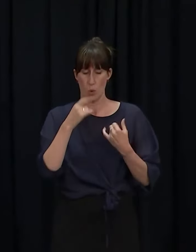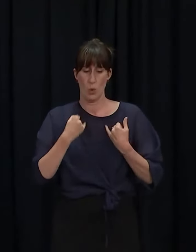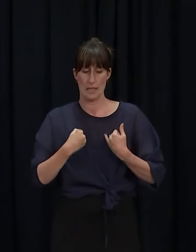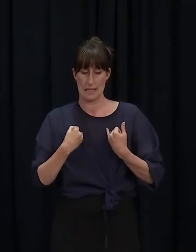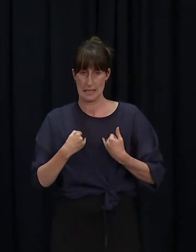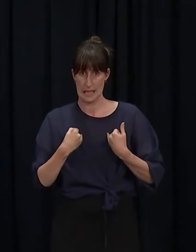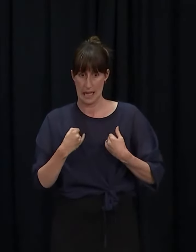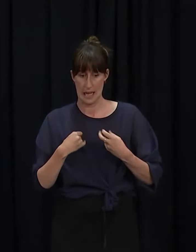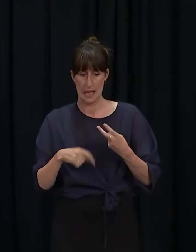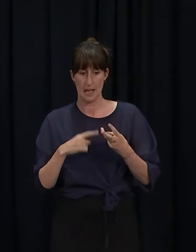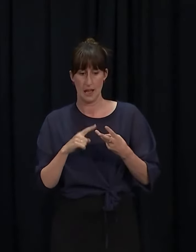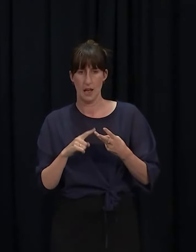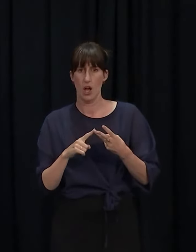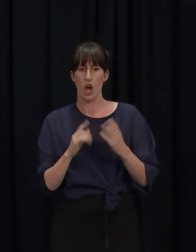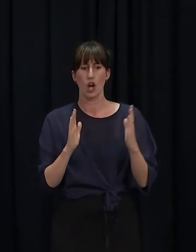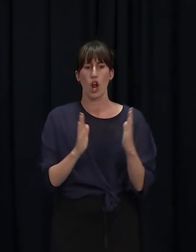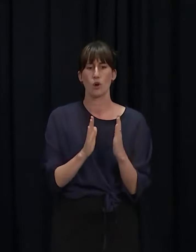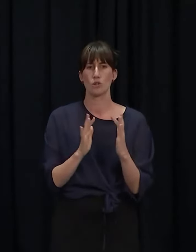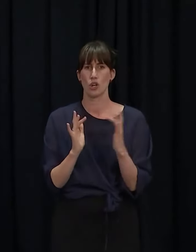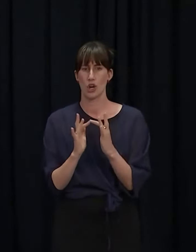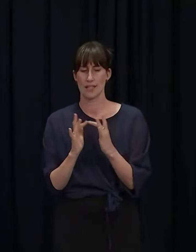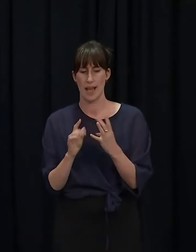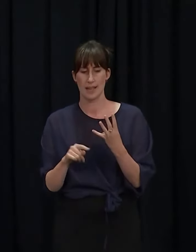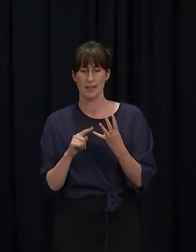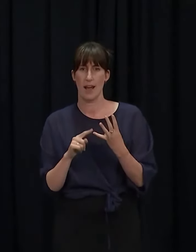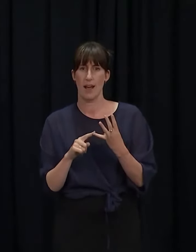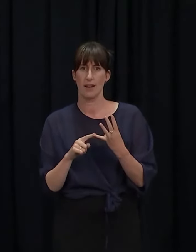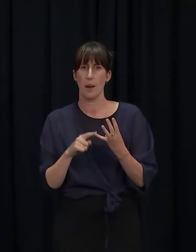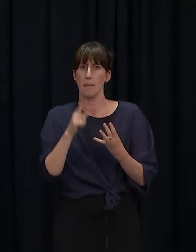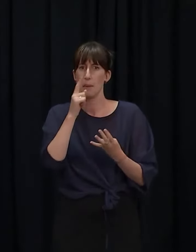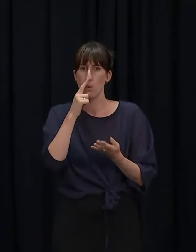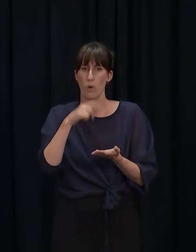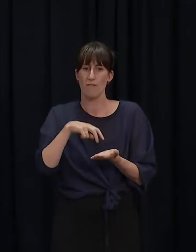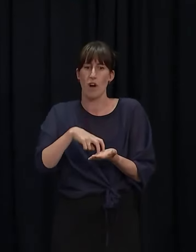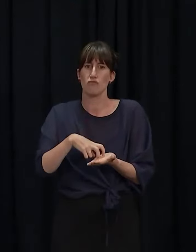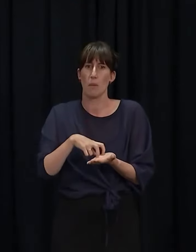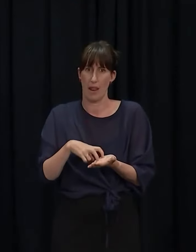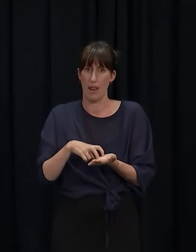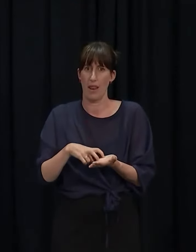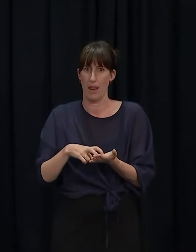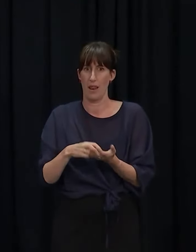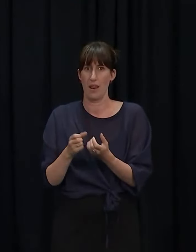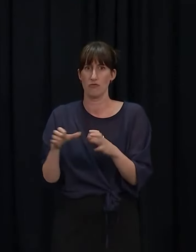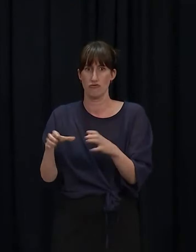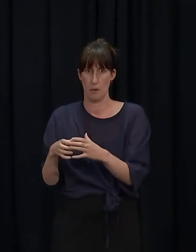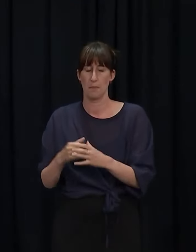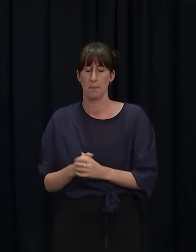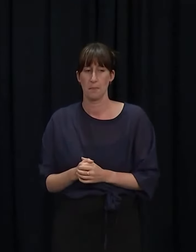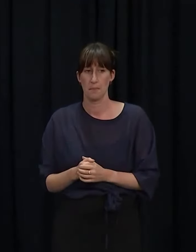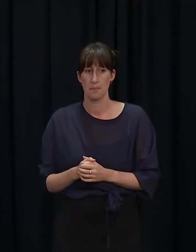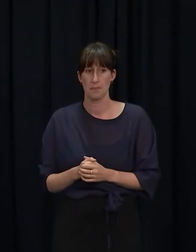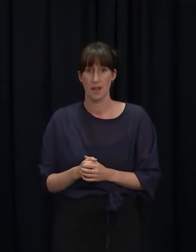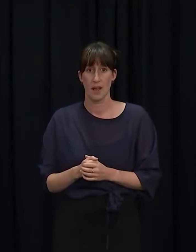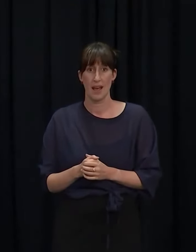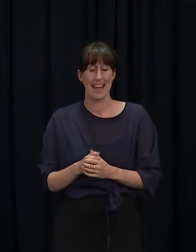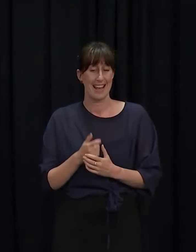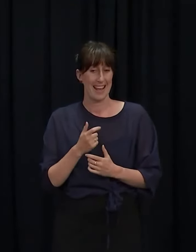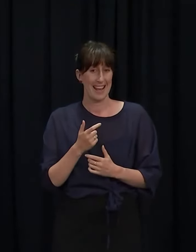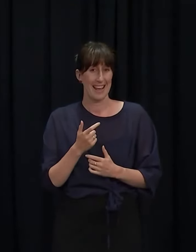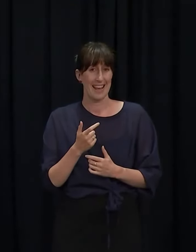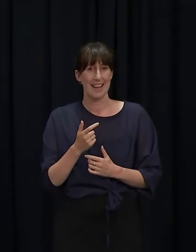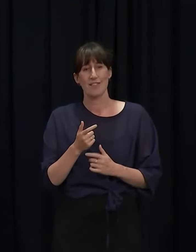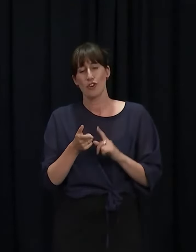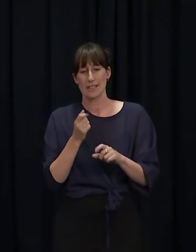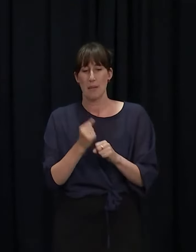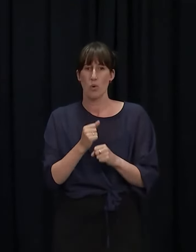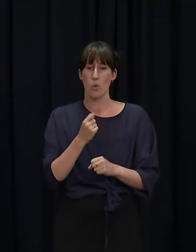course vulnerable populations generally. That you will pick up, though, by what I'm not listing in there is we want to be careful that individuals who are just